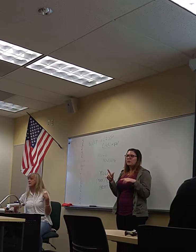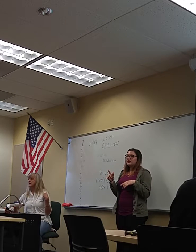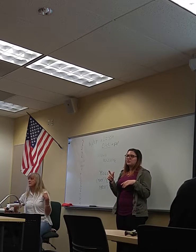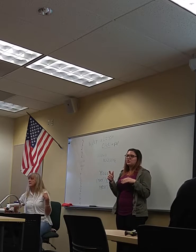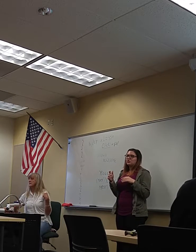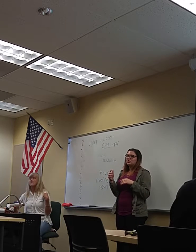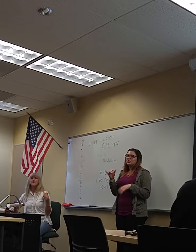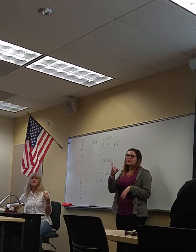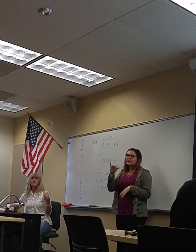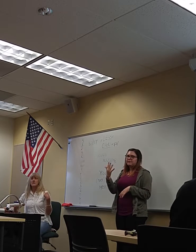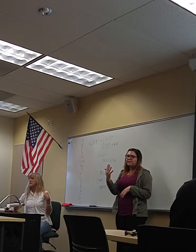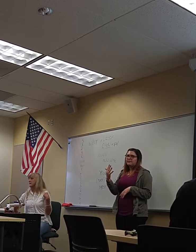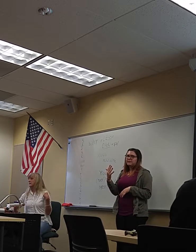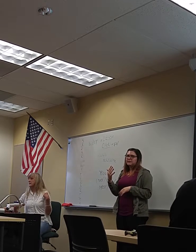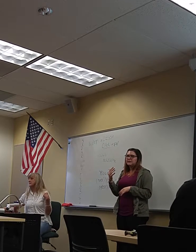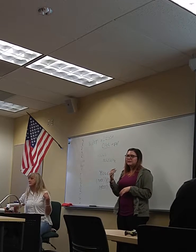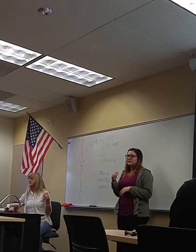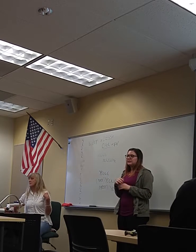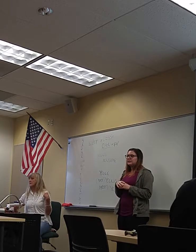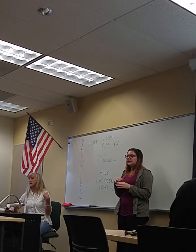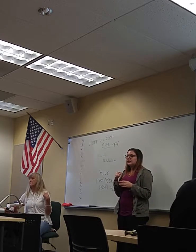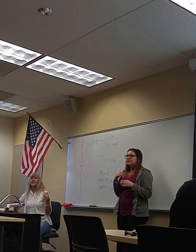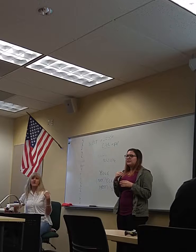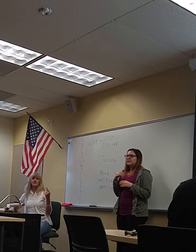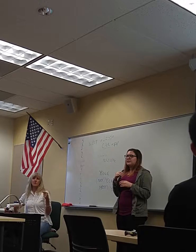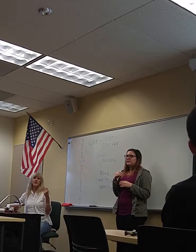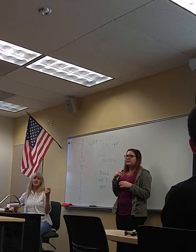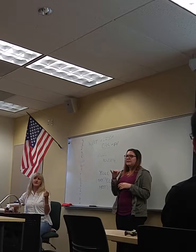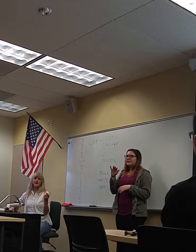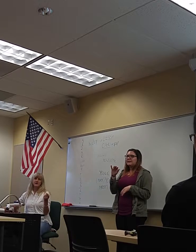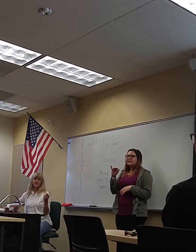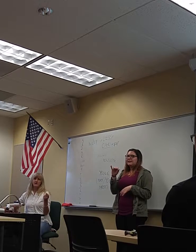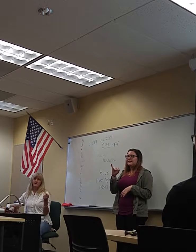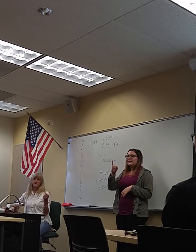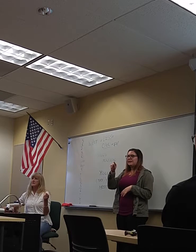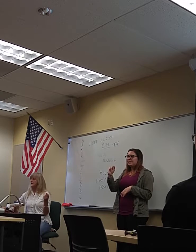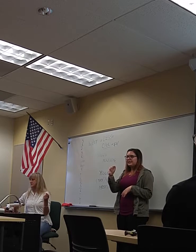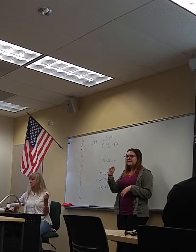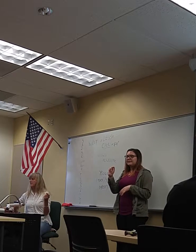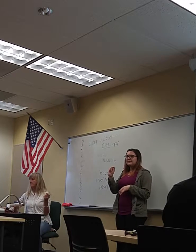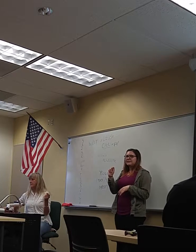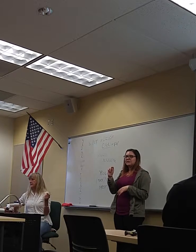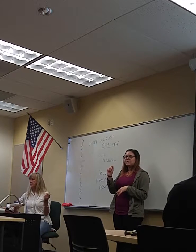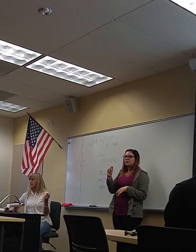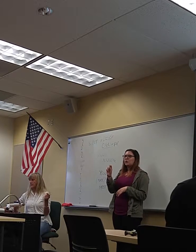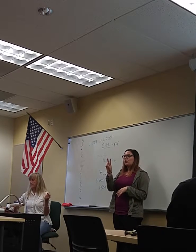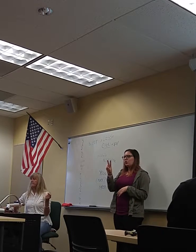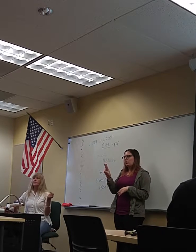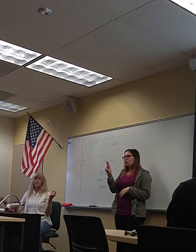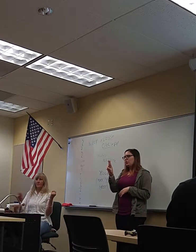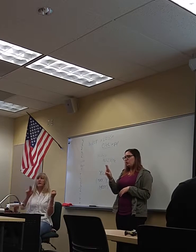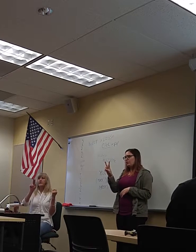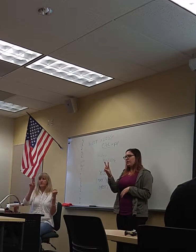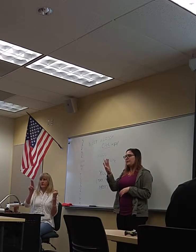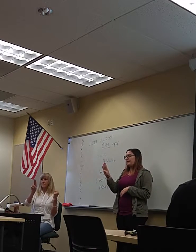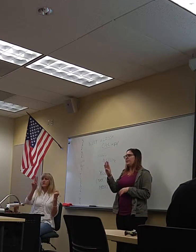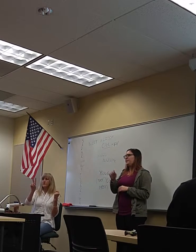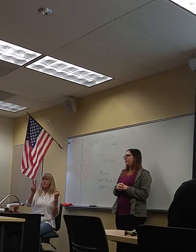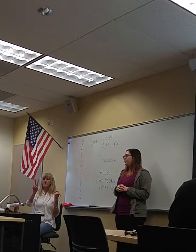here? It is so damaging. So what is the it here? It's UVB. UVB. Right? And you can do a